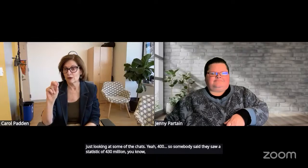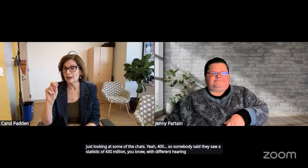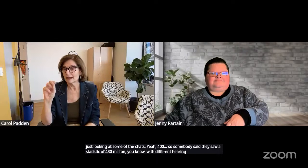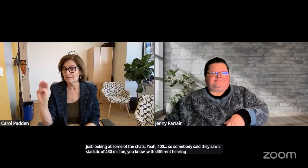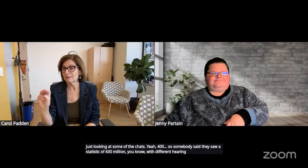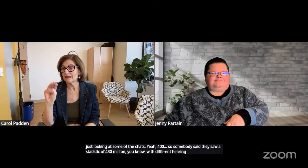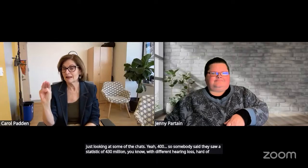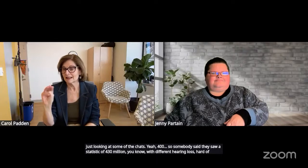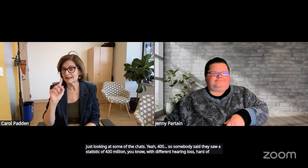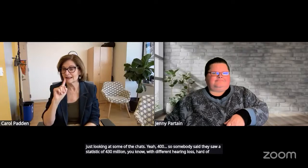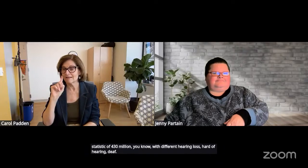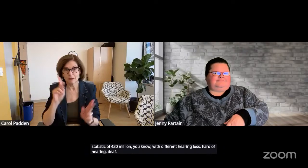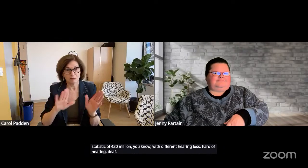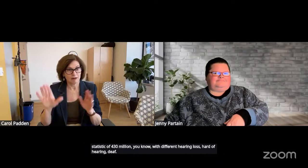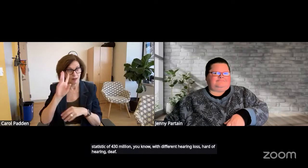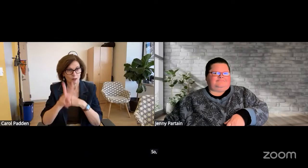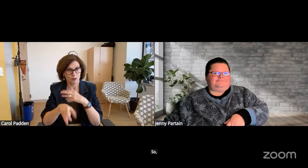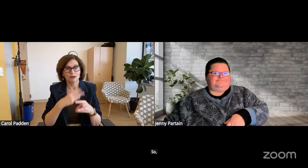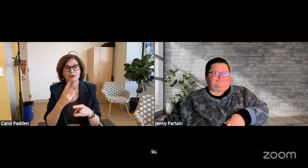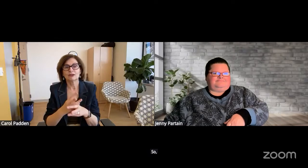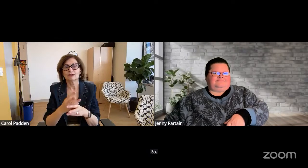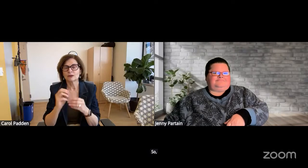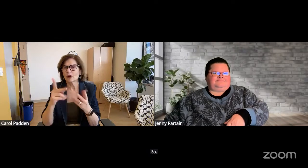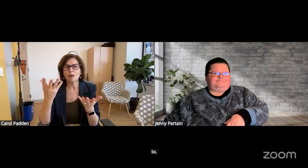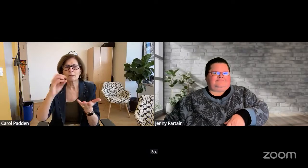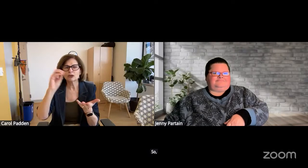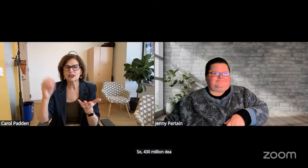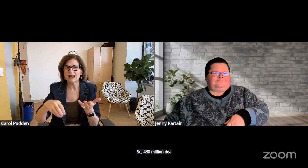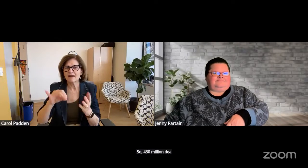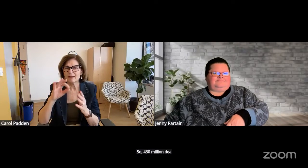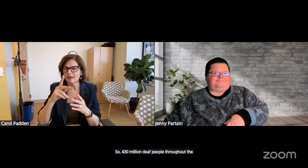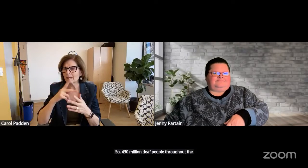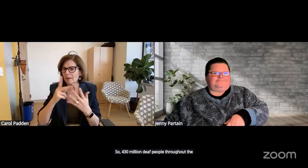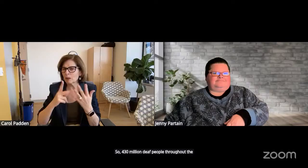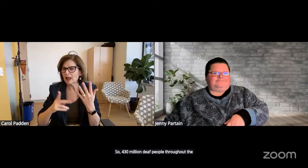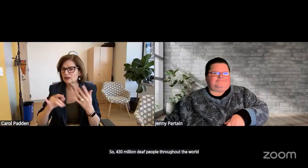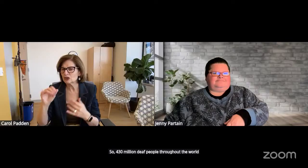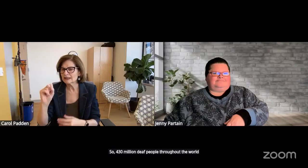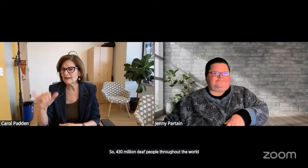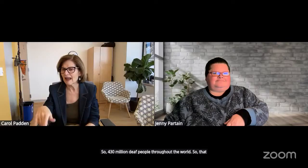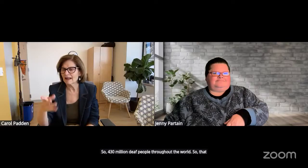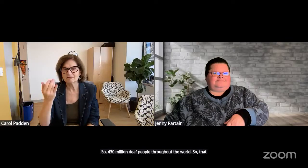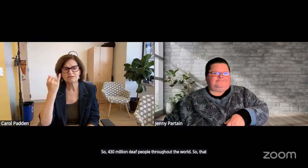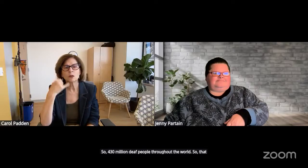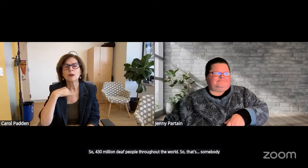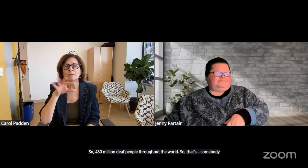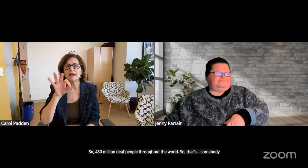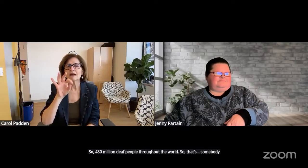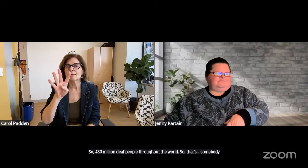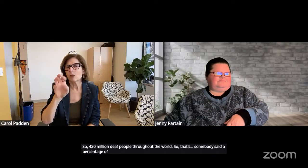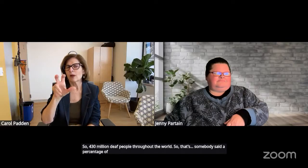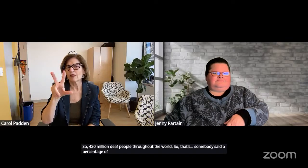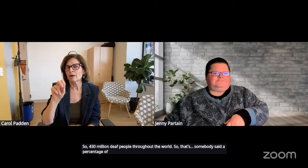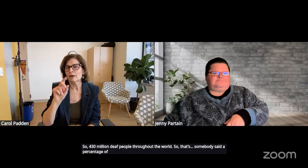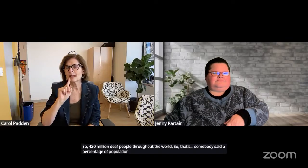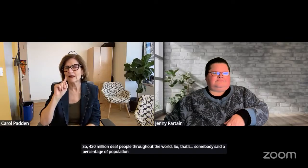hard of hearing, deaf. So 430 million deaf people throughout the world. So that's somebody said a percentage of population. So if